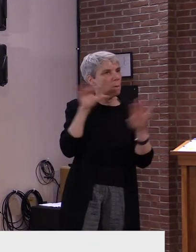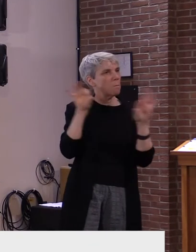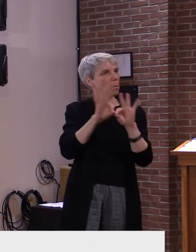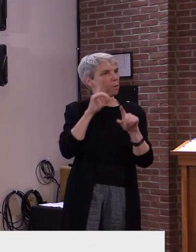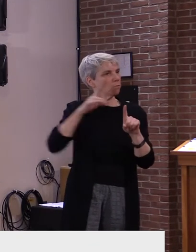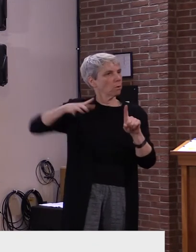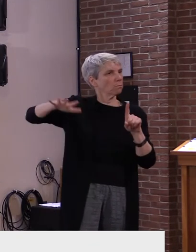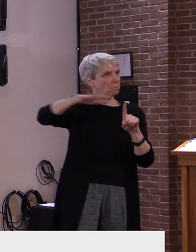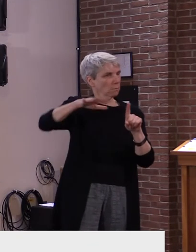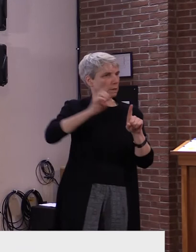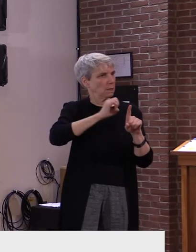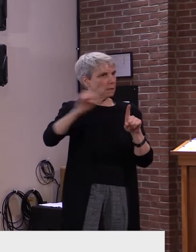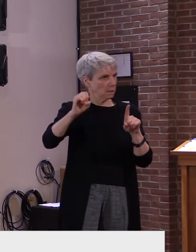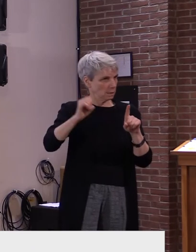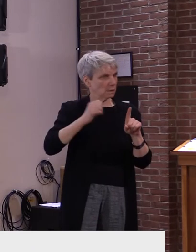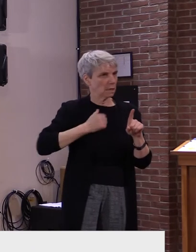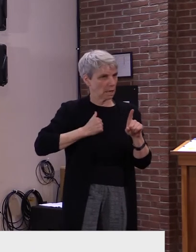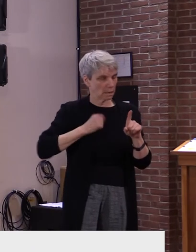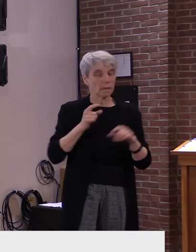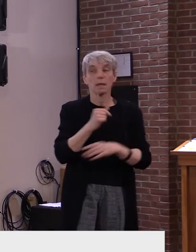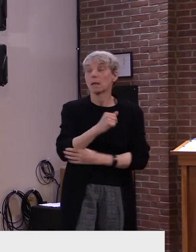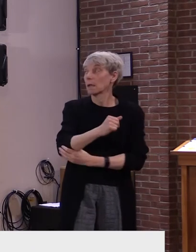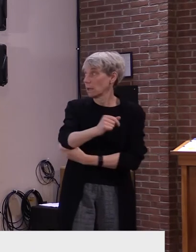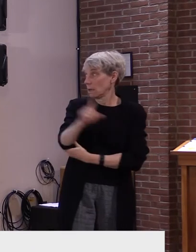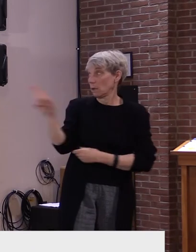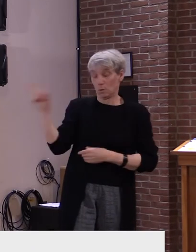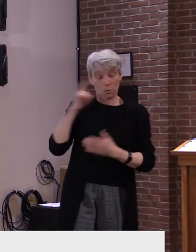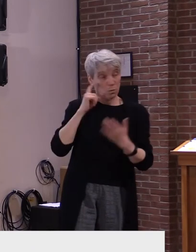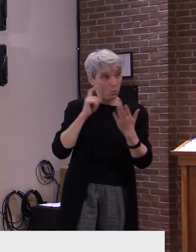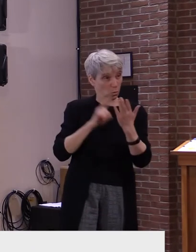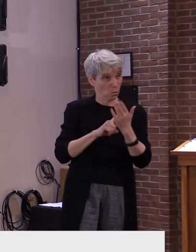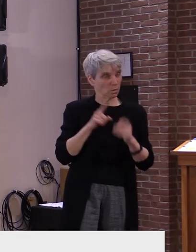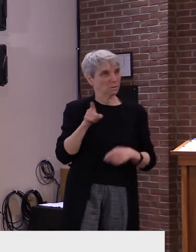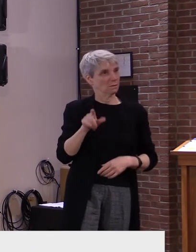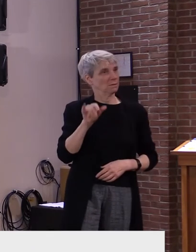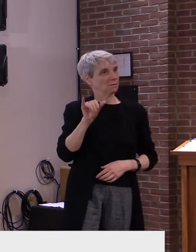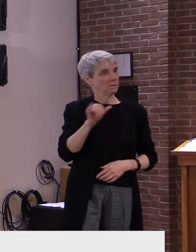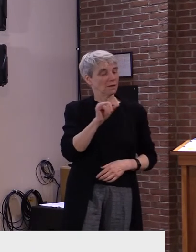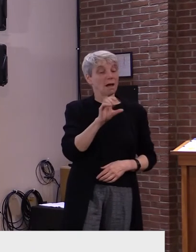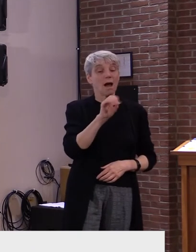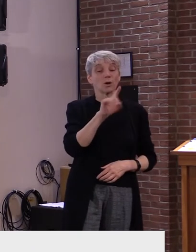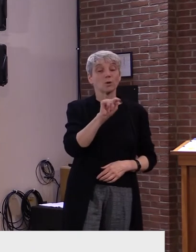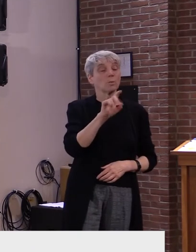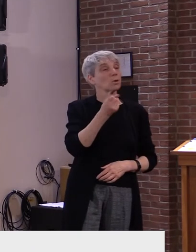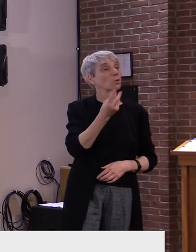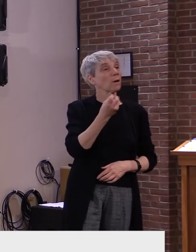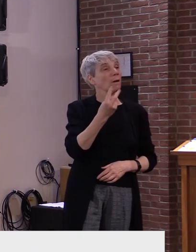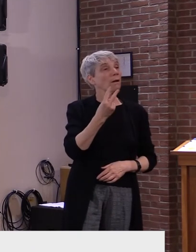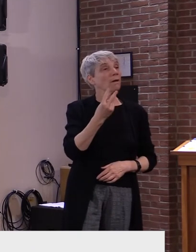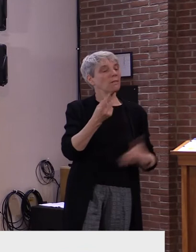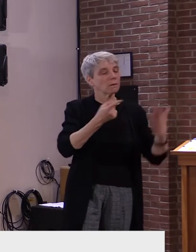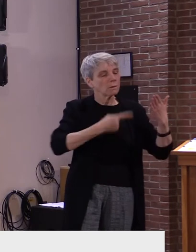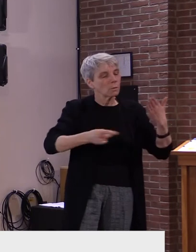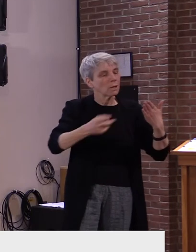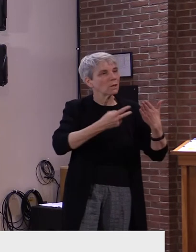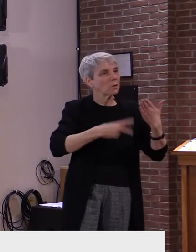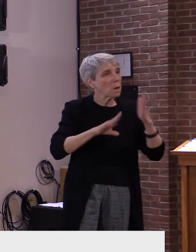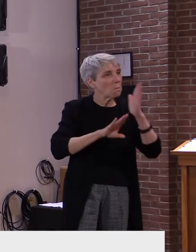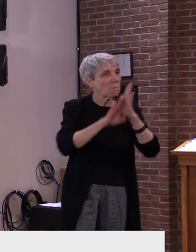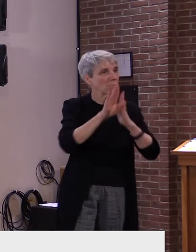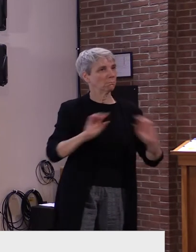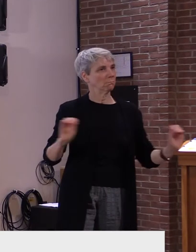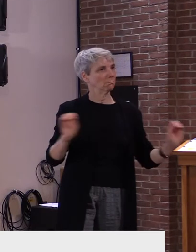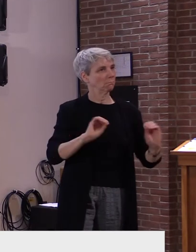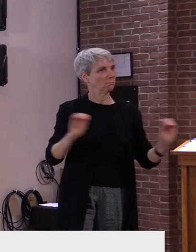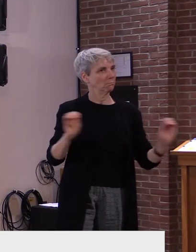holiday as the western provinces and again you'll see here that they did not see a considerable uptick in cases once the